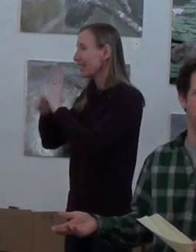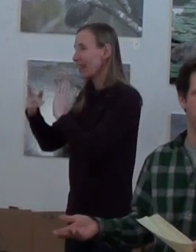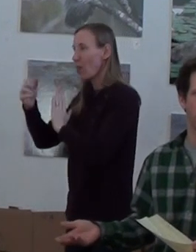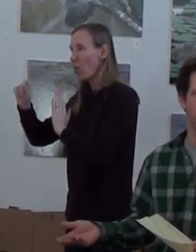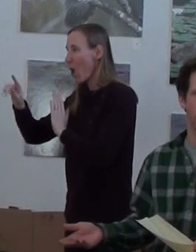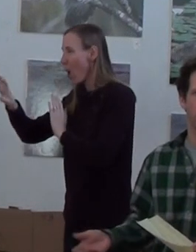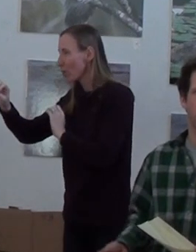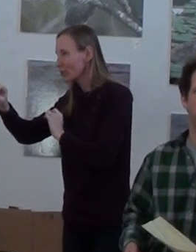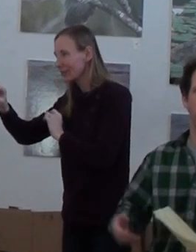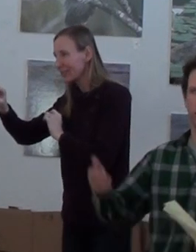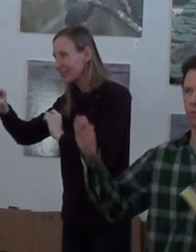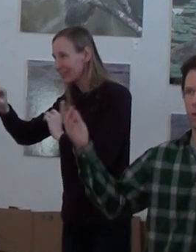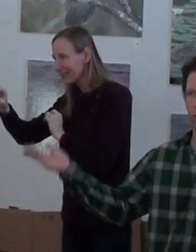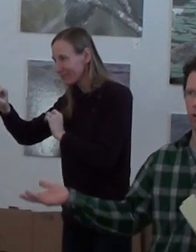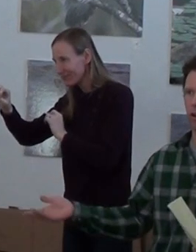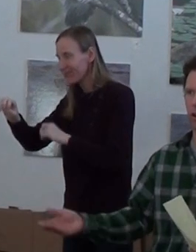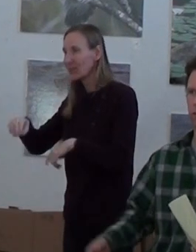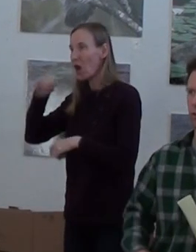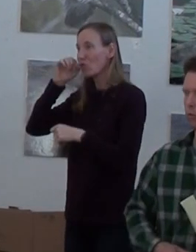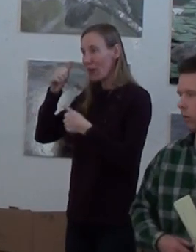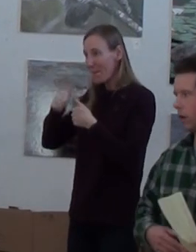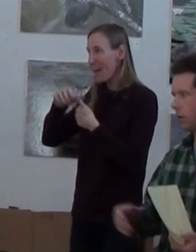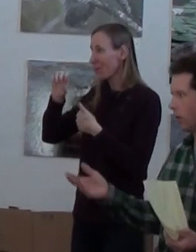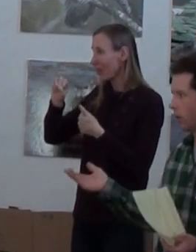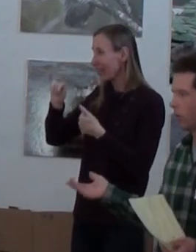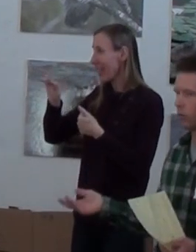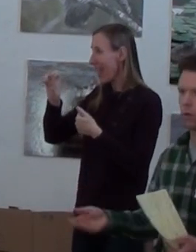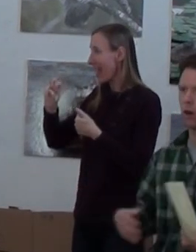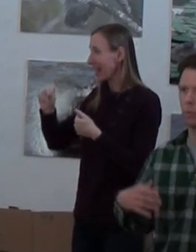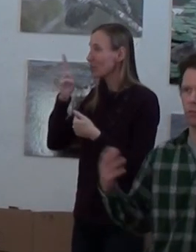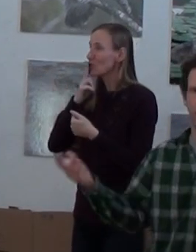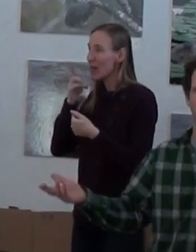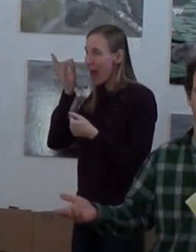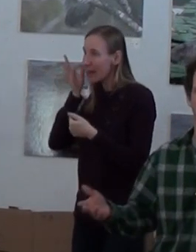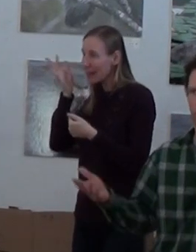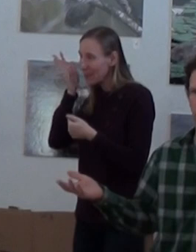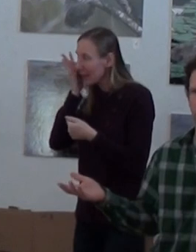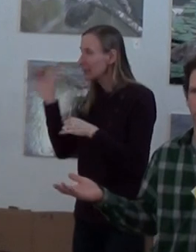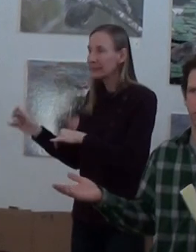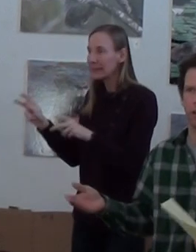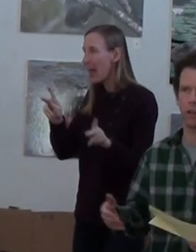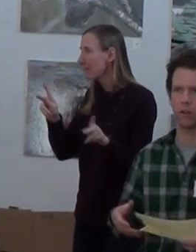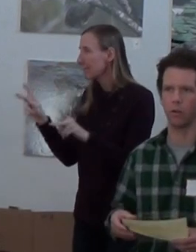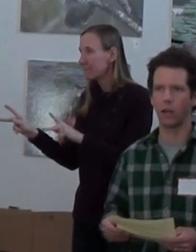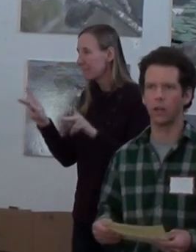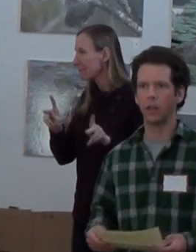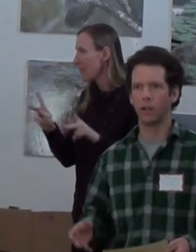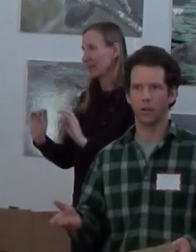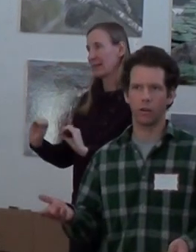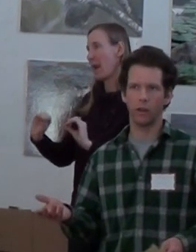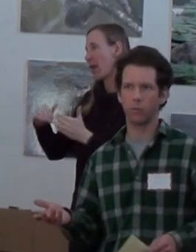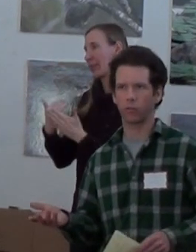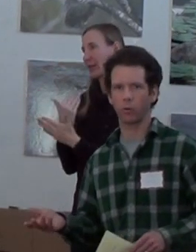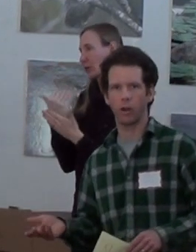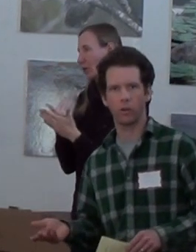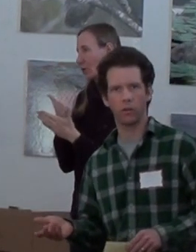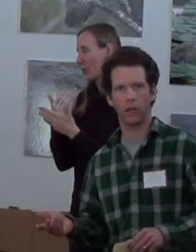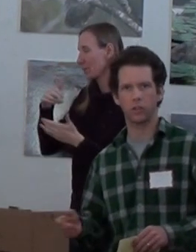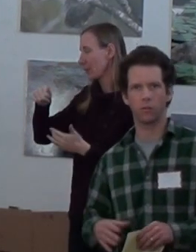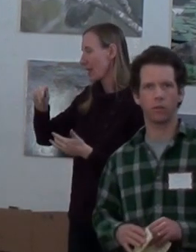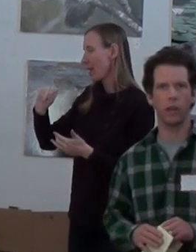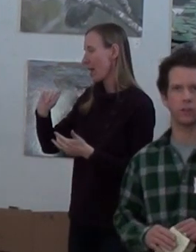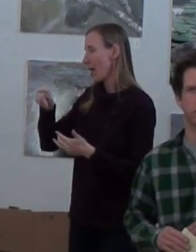Asian honeybee? Most of you guys have been around long enough, you read, you go to YouTube, all I'm saying is just, it's nothing new, right? You know, the Apis